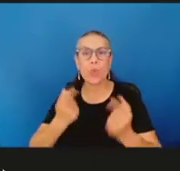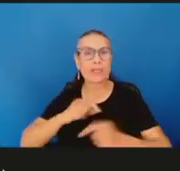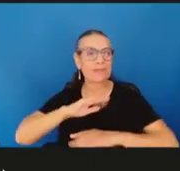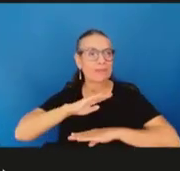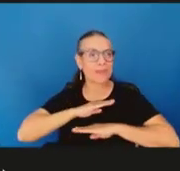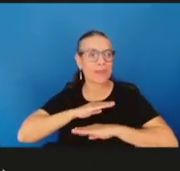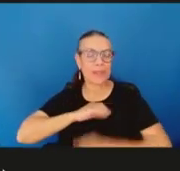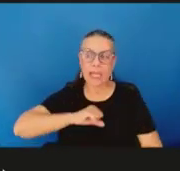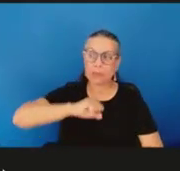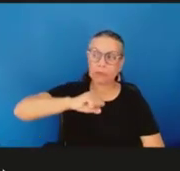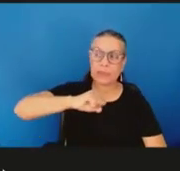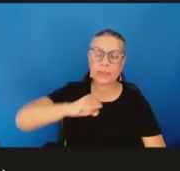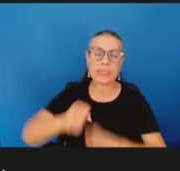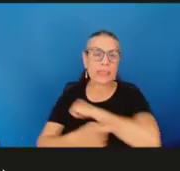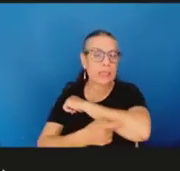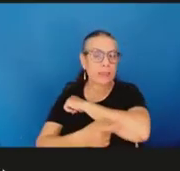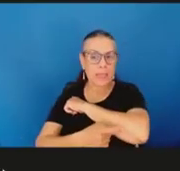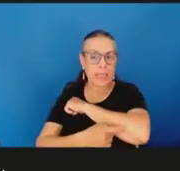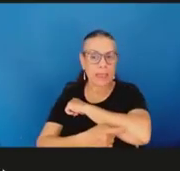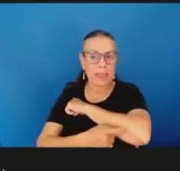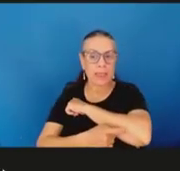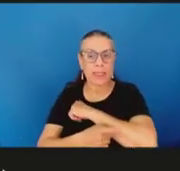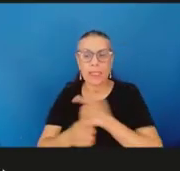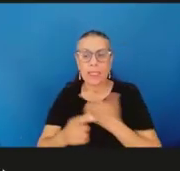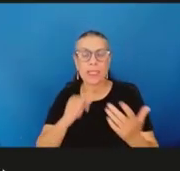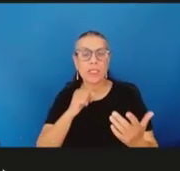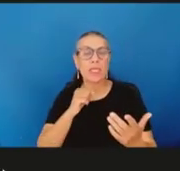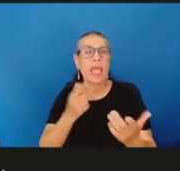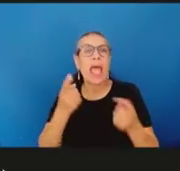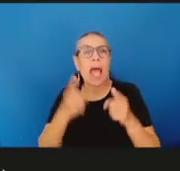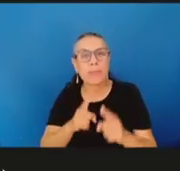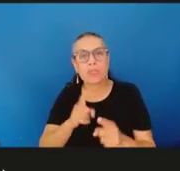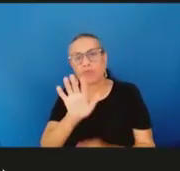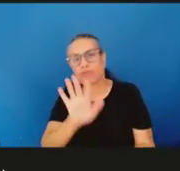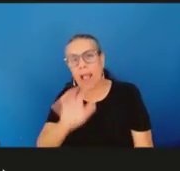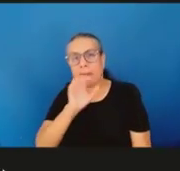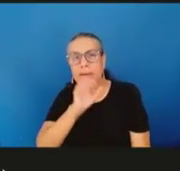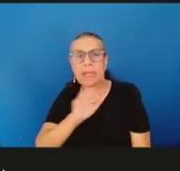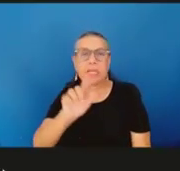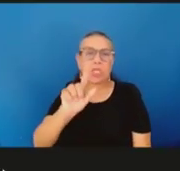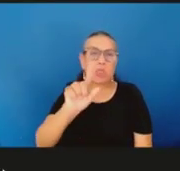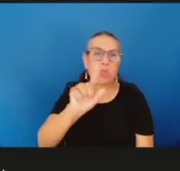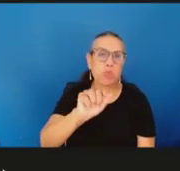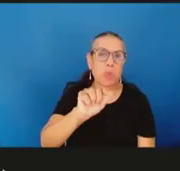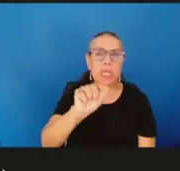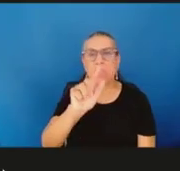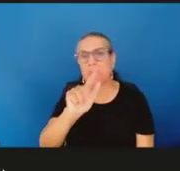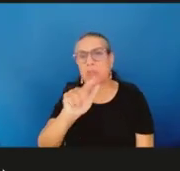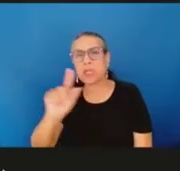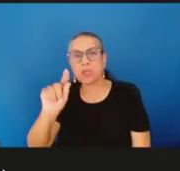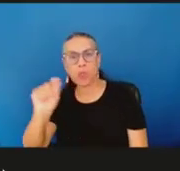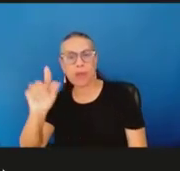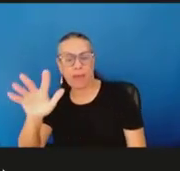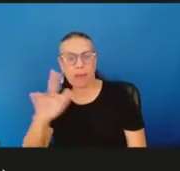to temptation, is not up to full capacity until the mid-20s. The draw of constantly checking your phone, social media, and